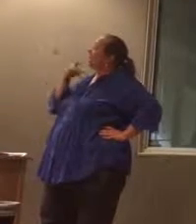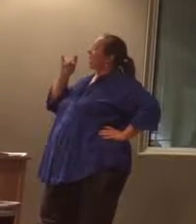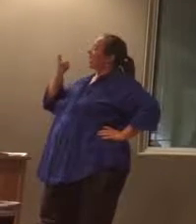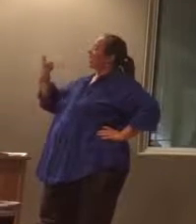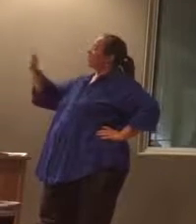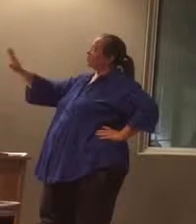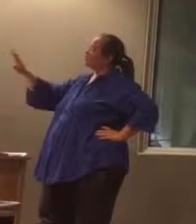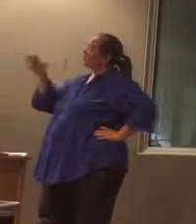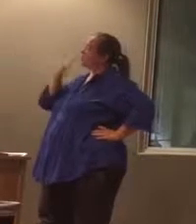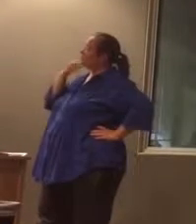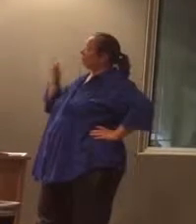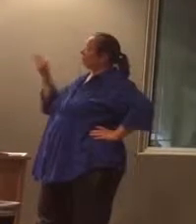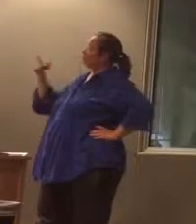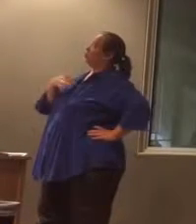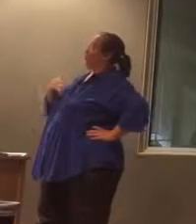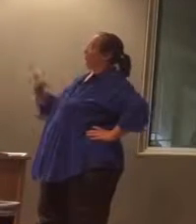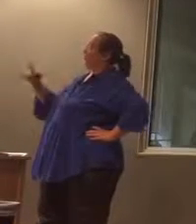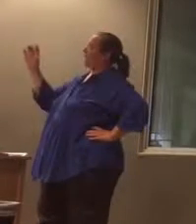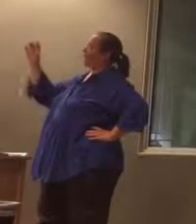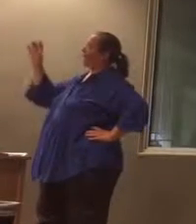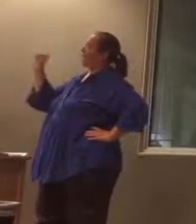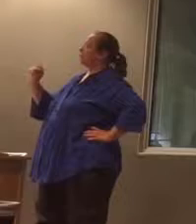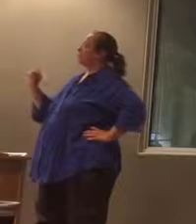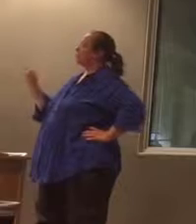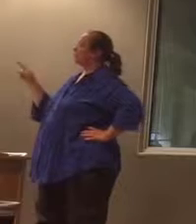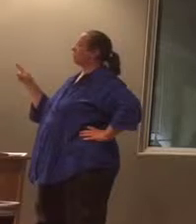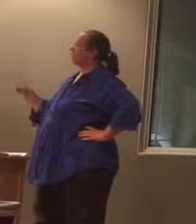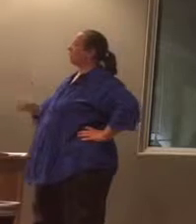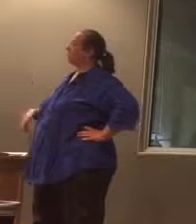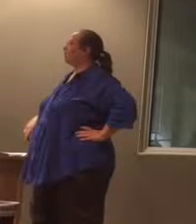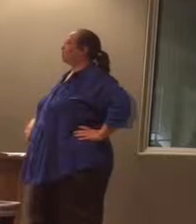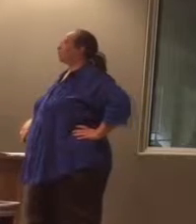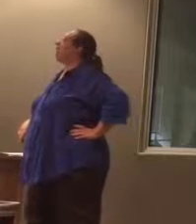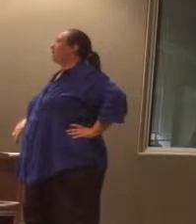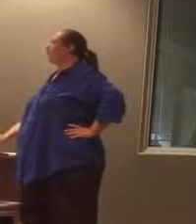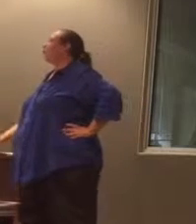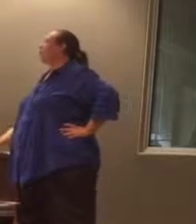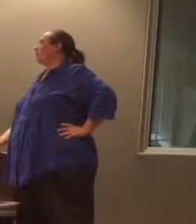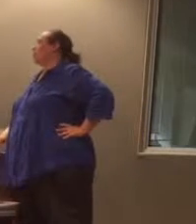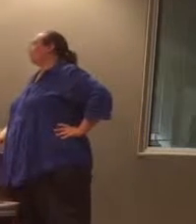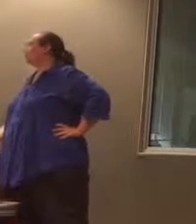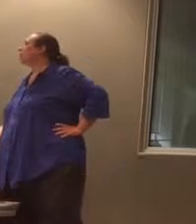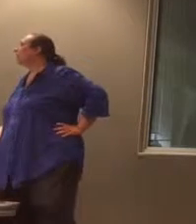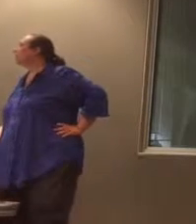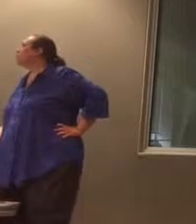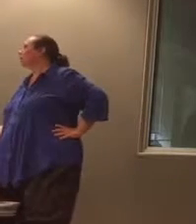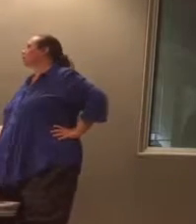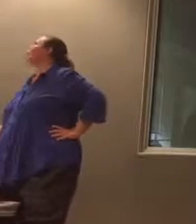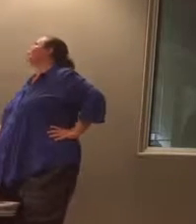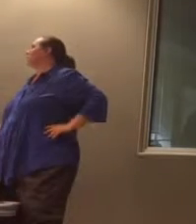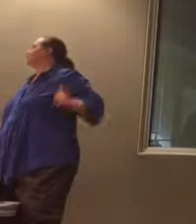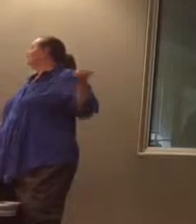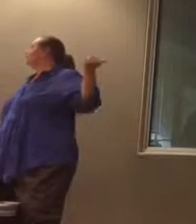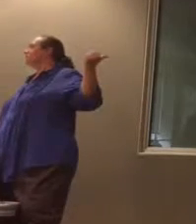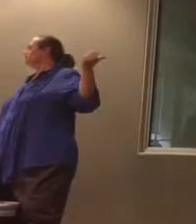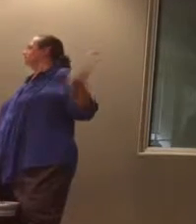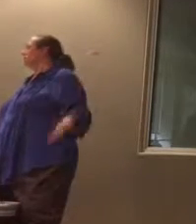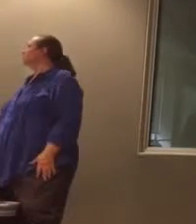card. You were saying that's your preferences? You do like C-print? No, I'm just saying I used that in high school, and it's different